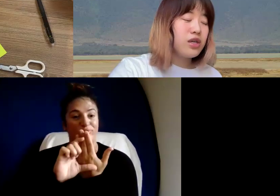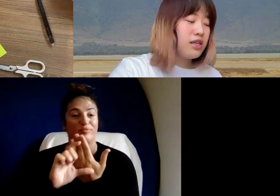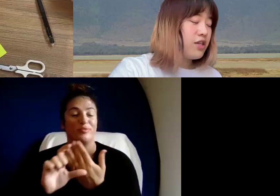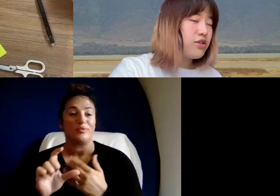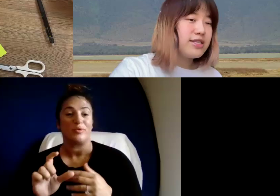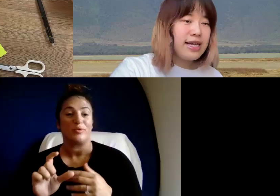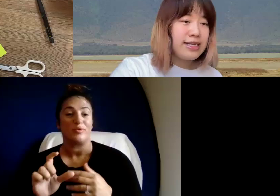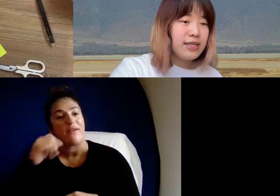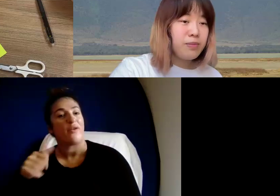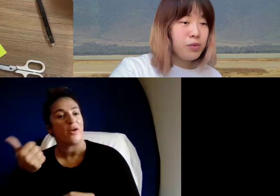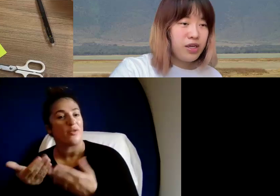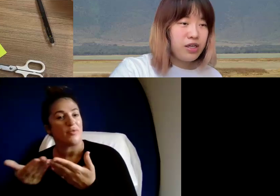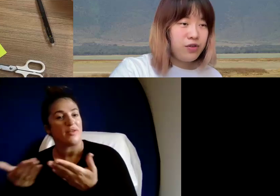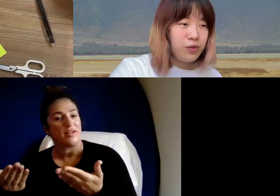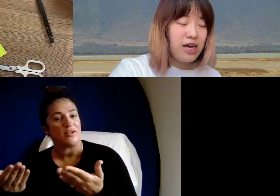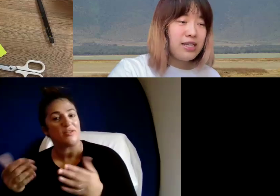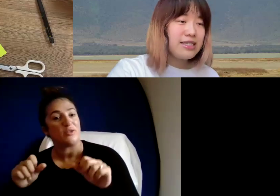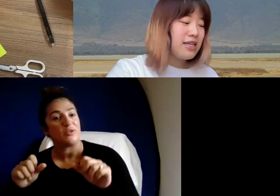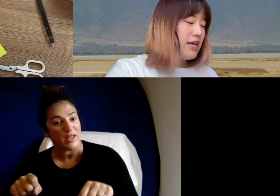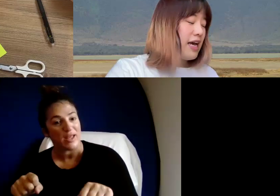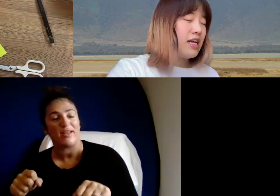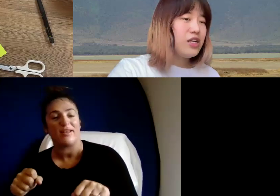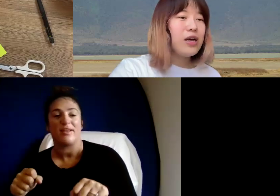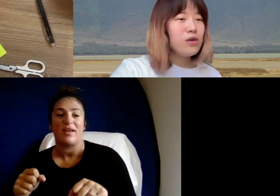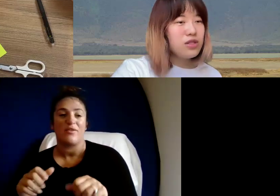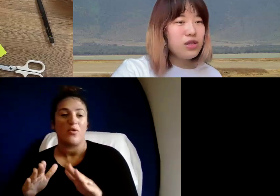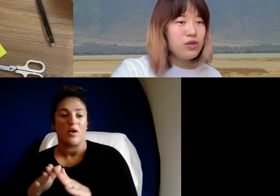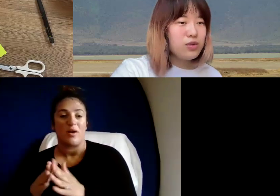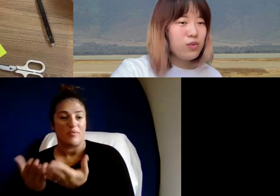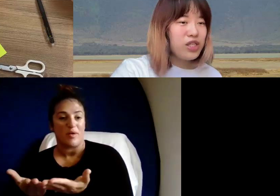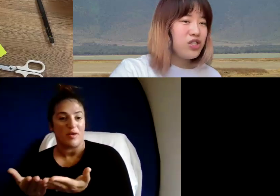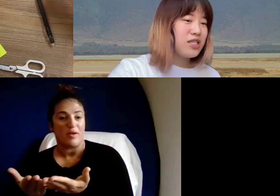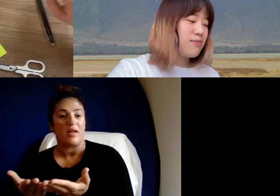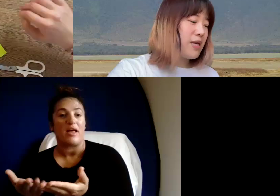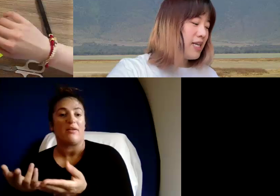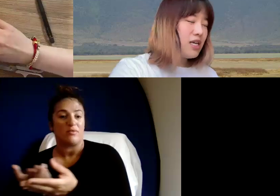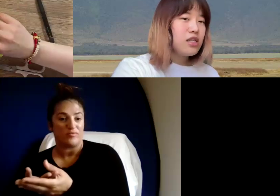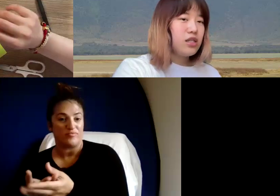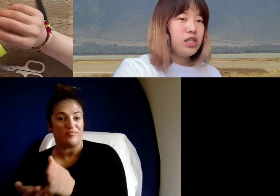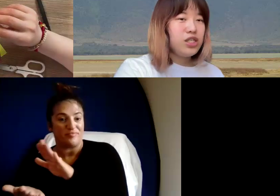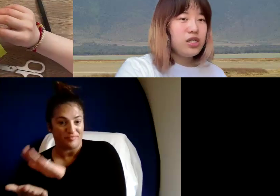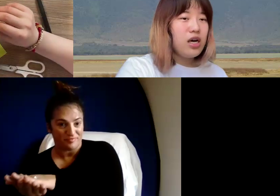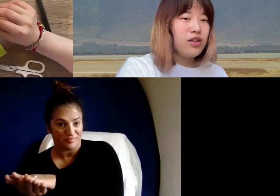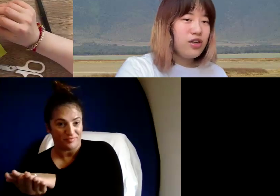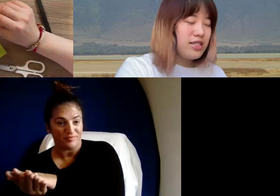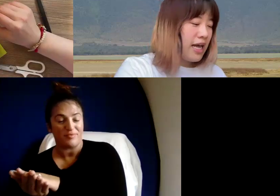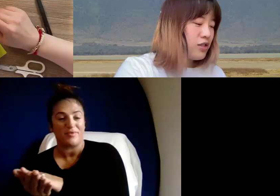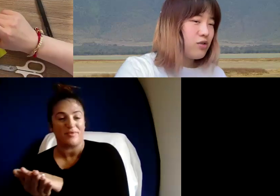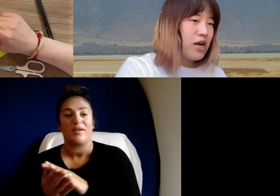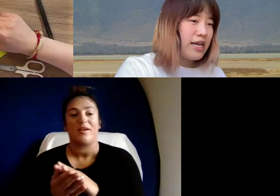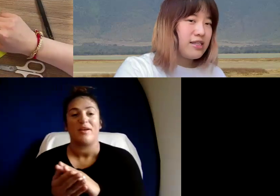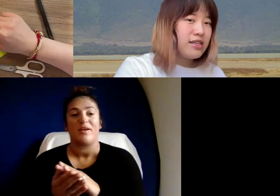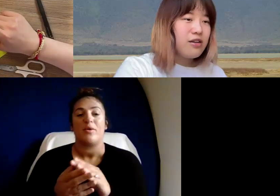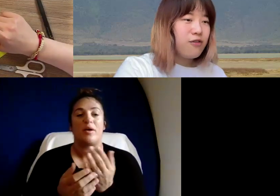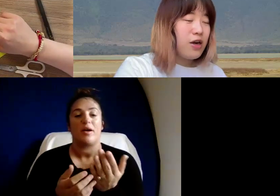notebook or even use it as a bookmark if you want. And you can also use what you just made to teach others how